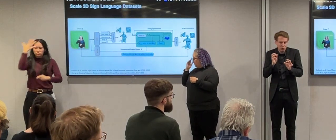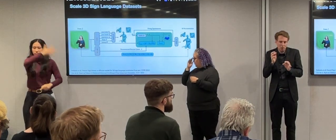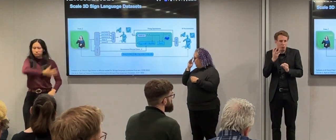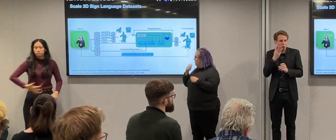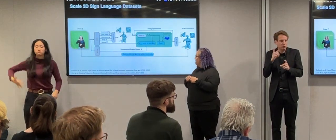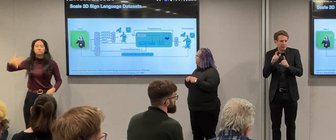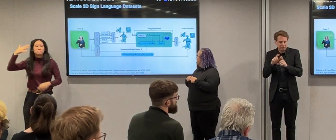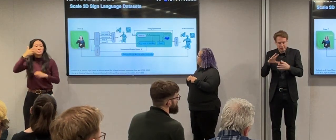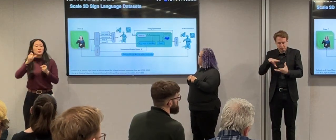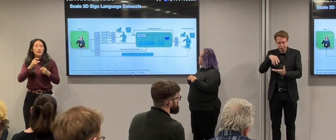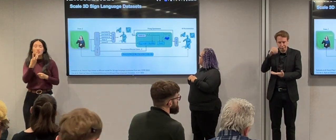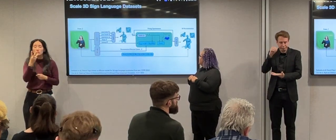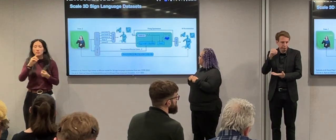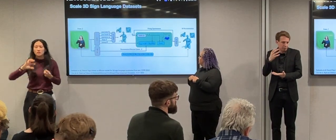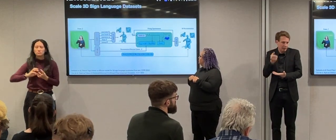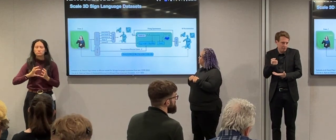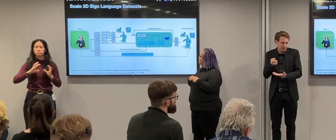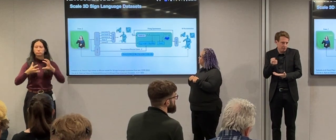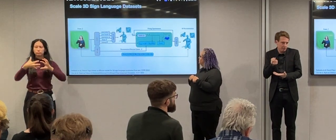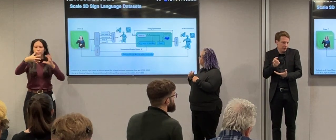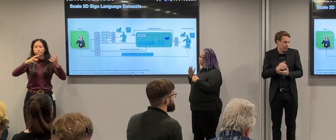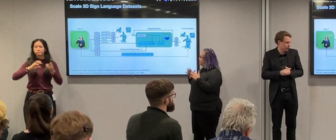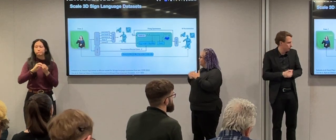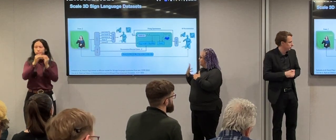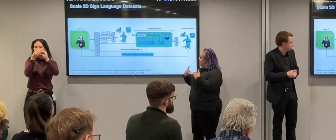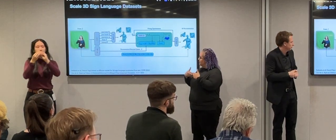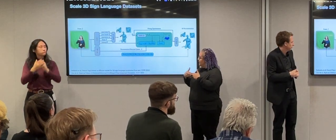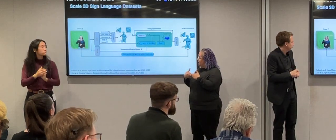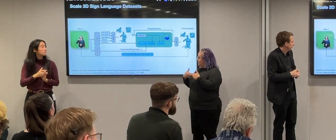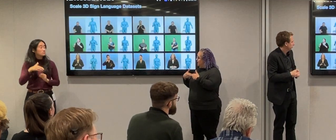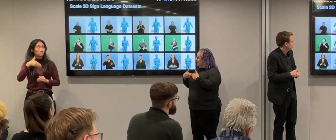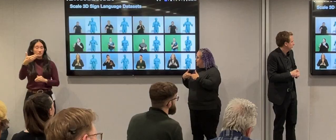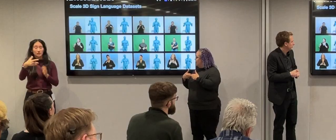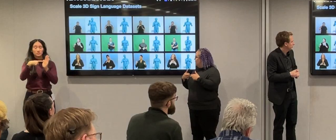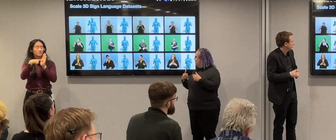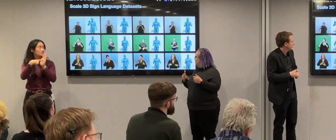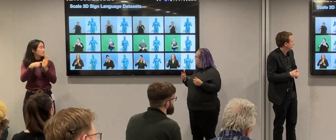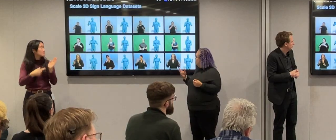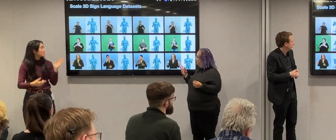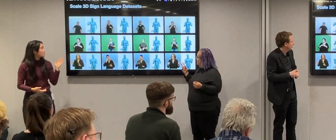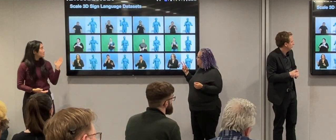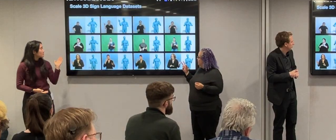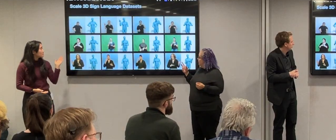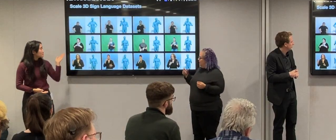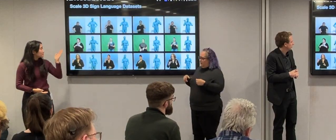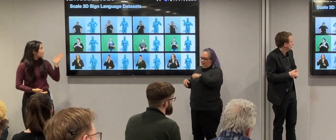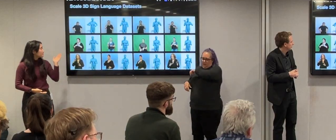next frame, in the next slide, we have all